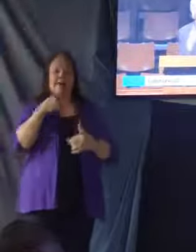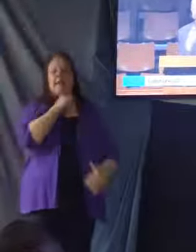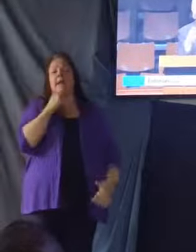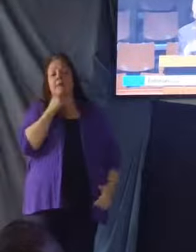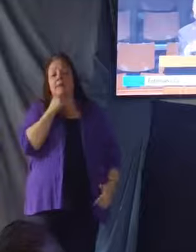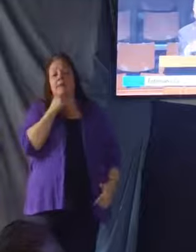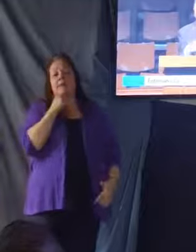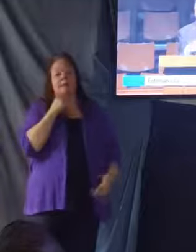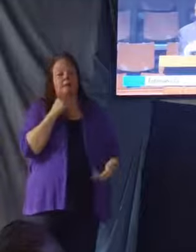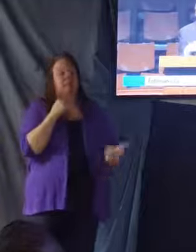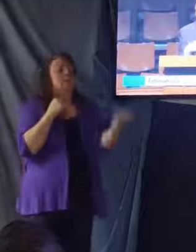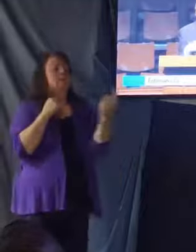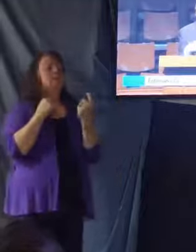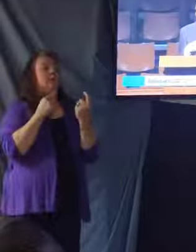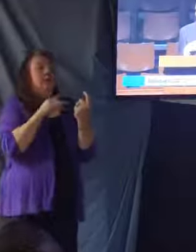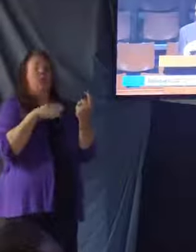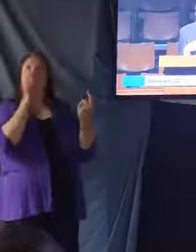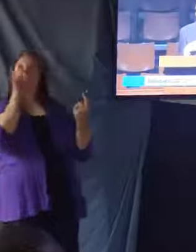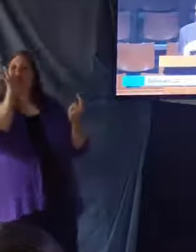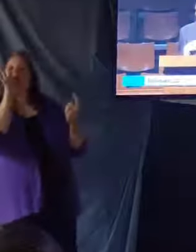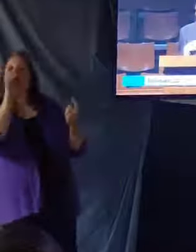priest to stand between you and God.